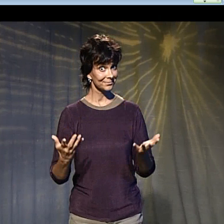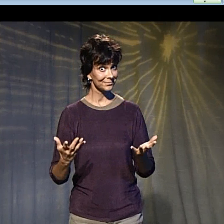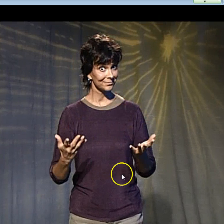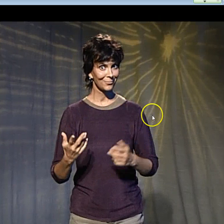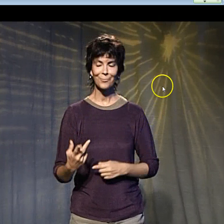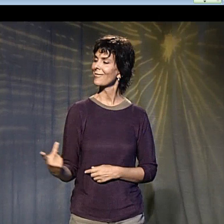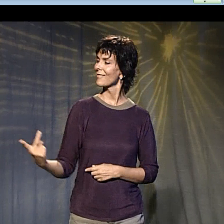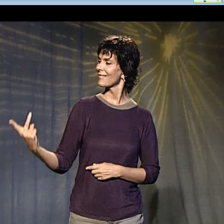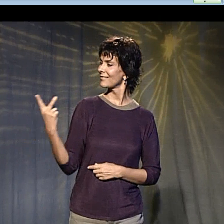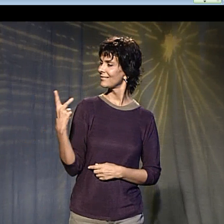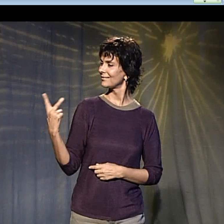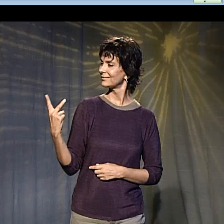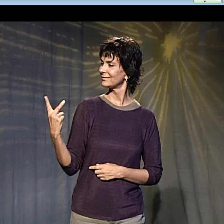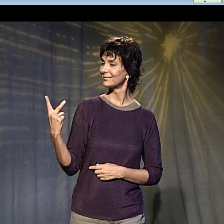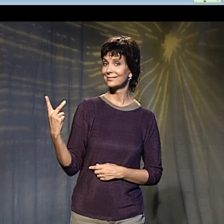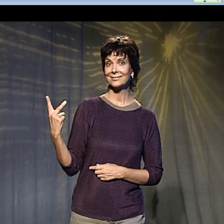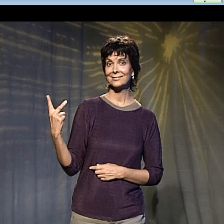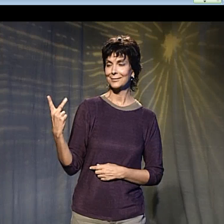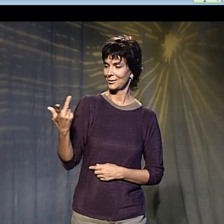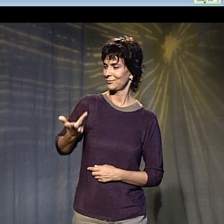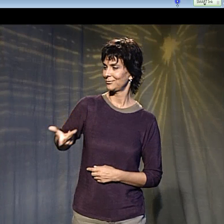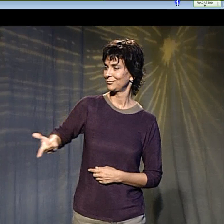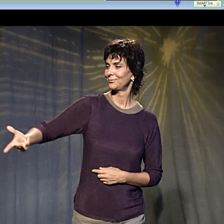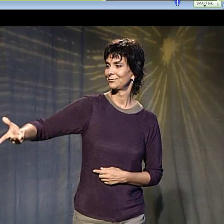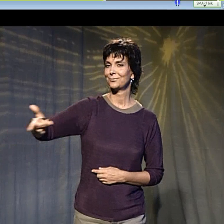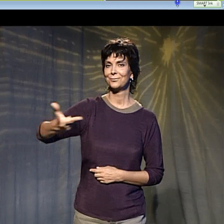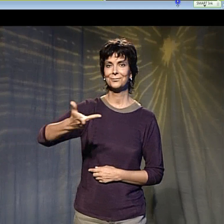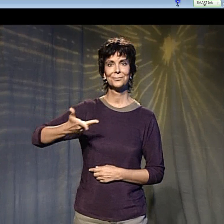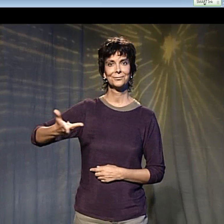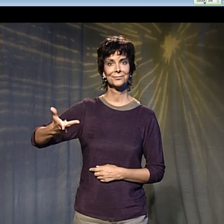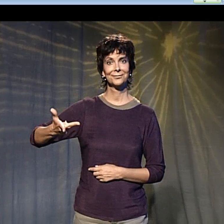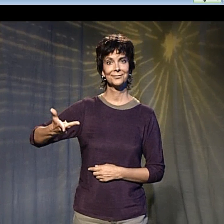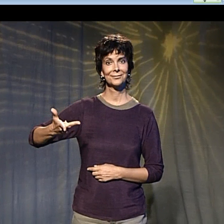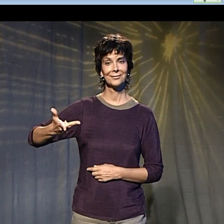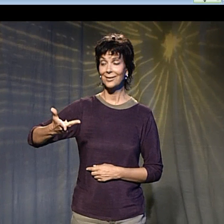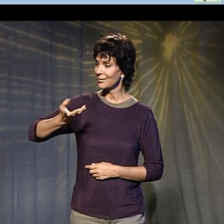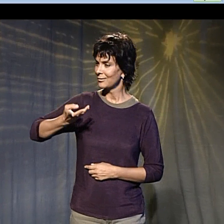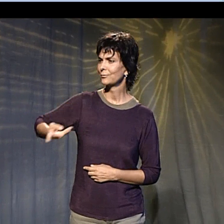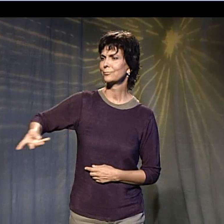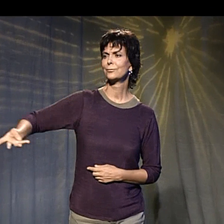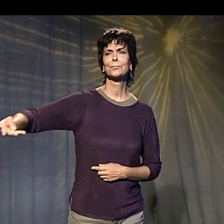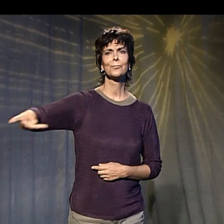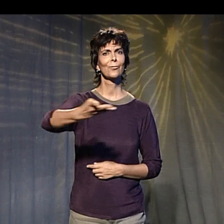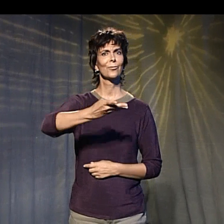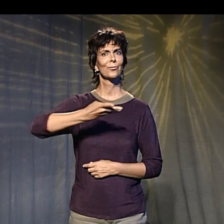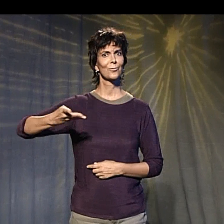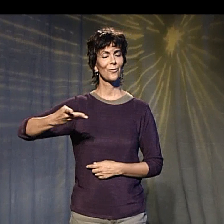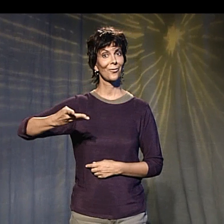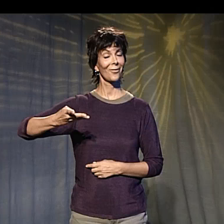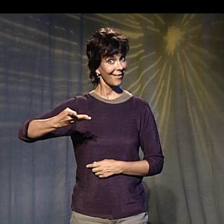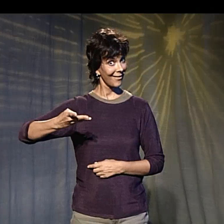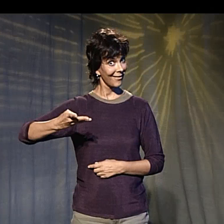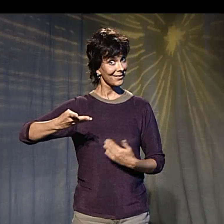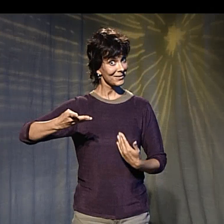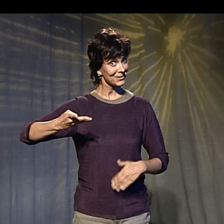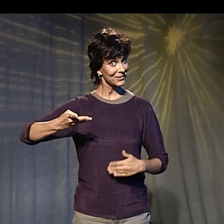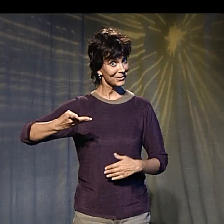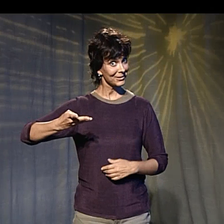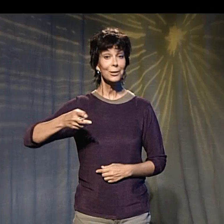For instance, the two of us three, the four of us.